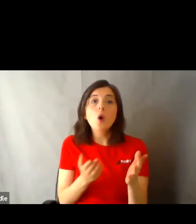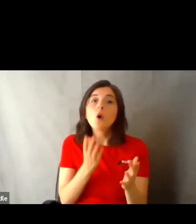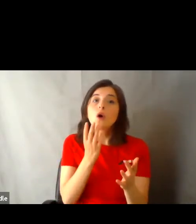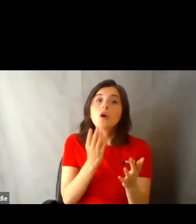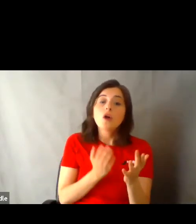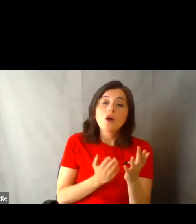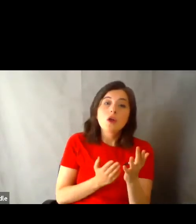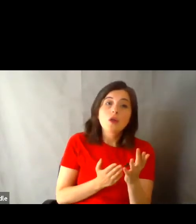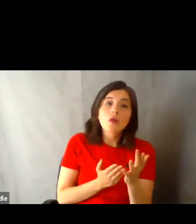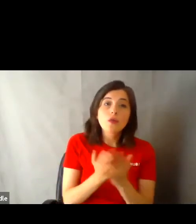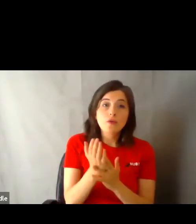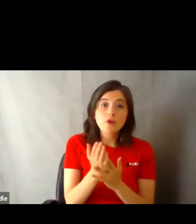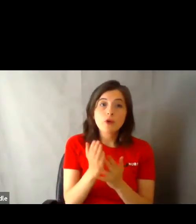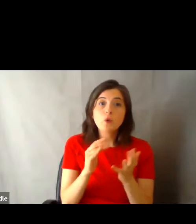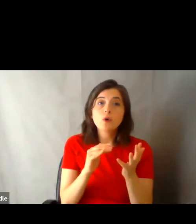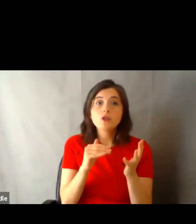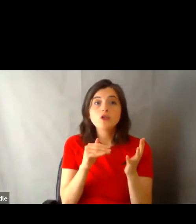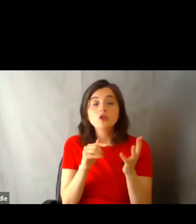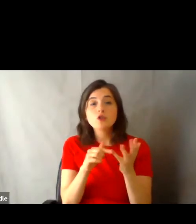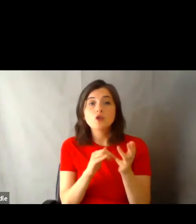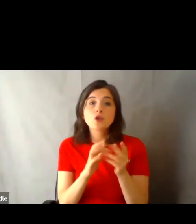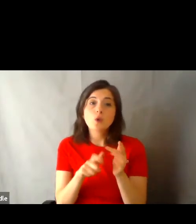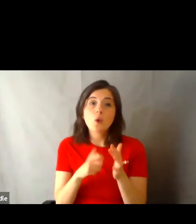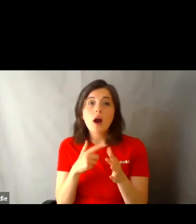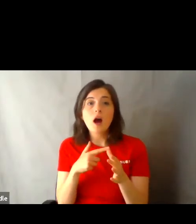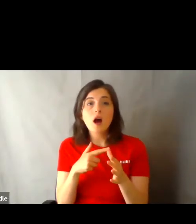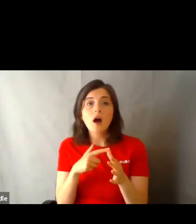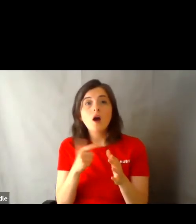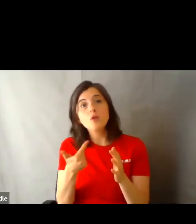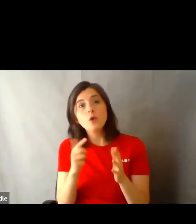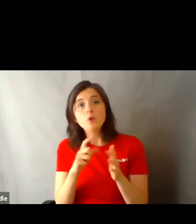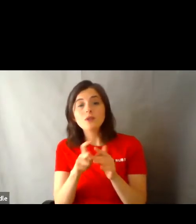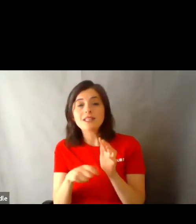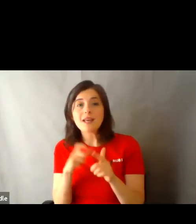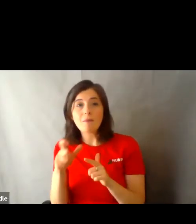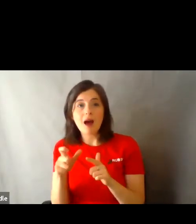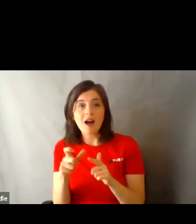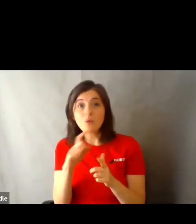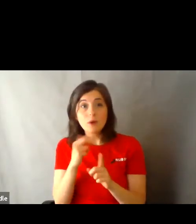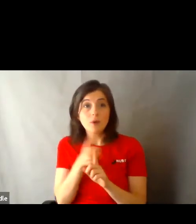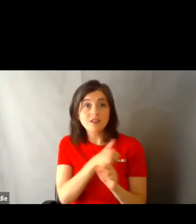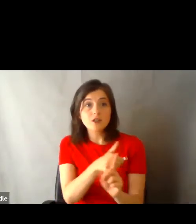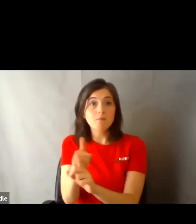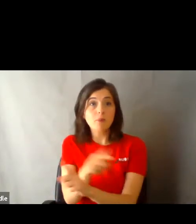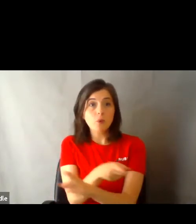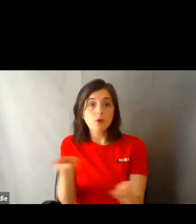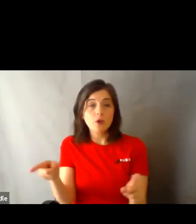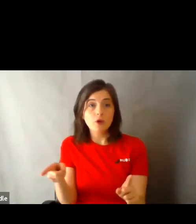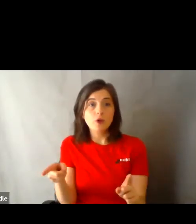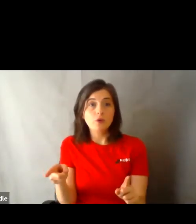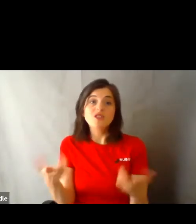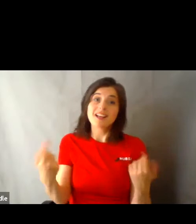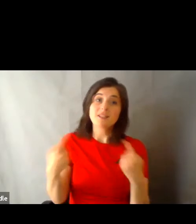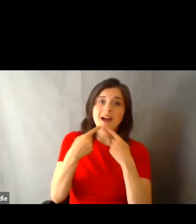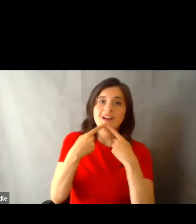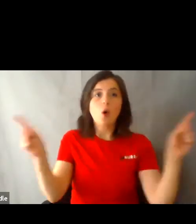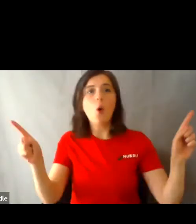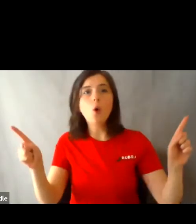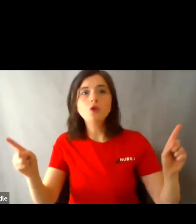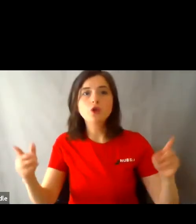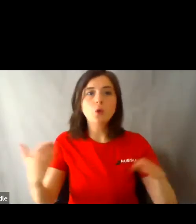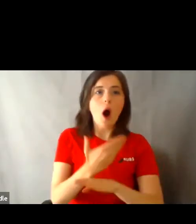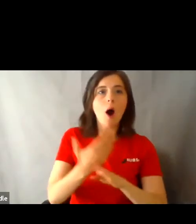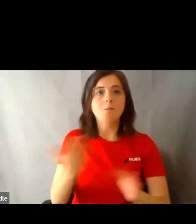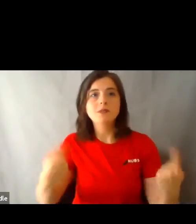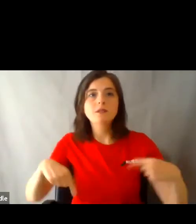DPAC, through local DPAC groups, we will support you to do that. And that's my call to arms. Thank